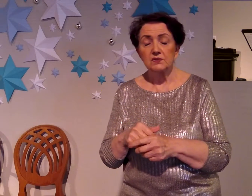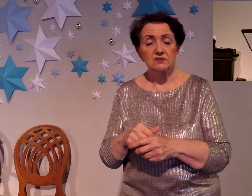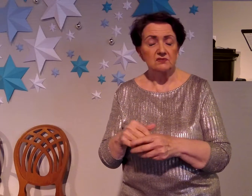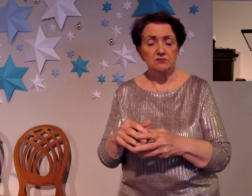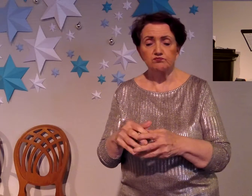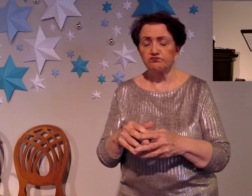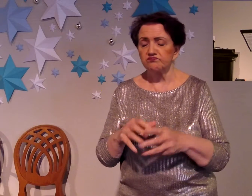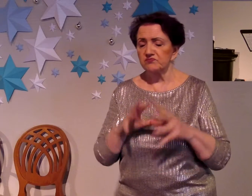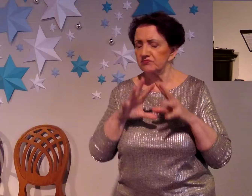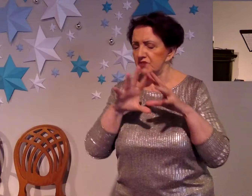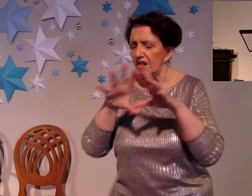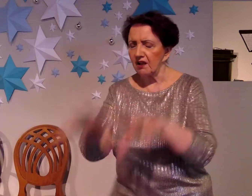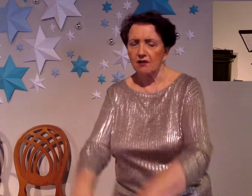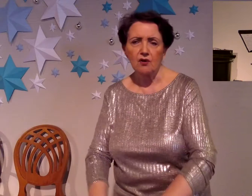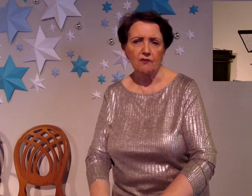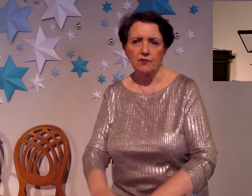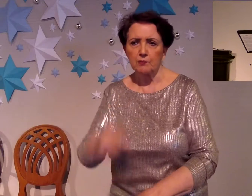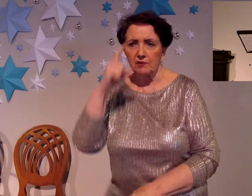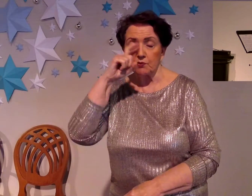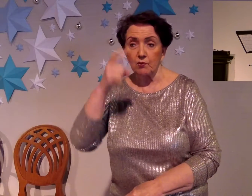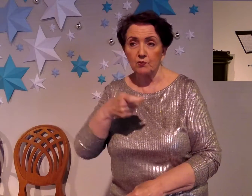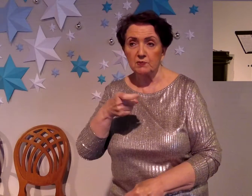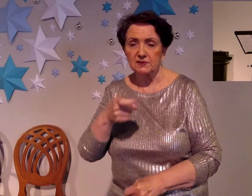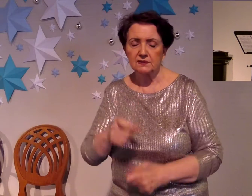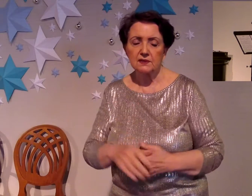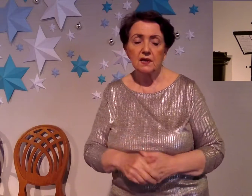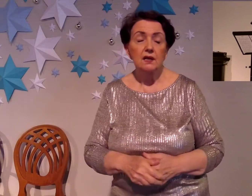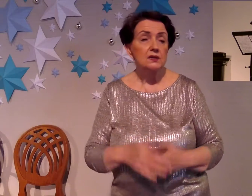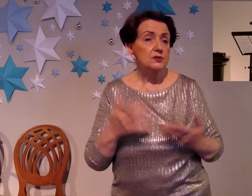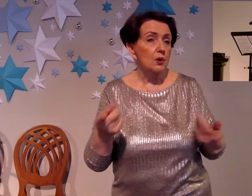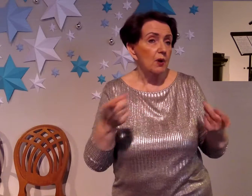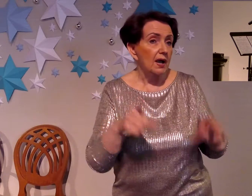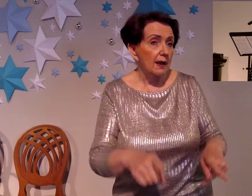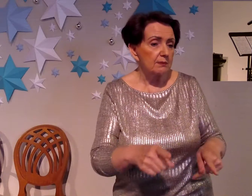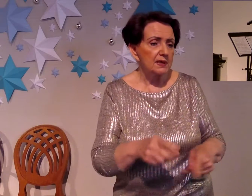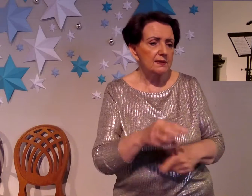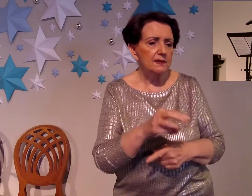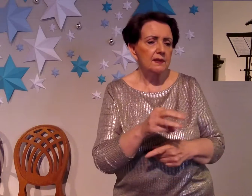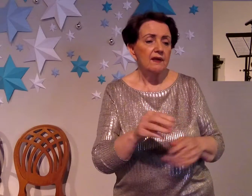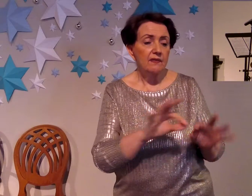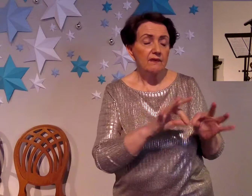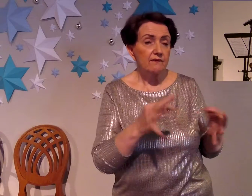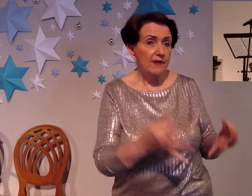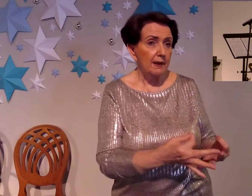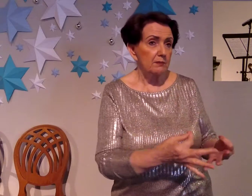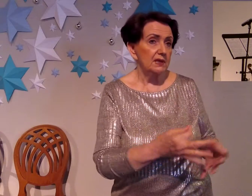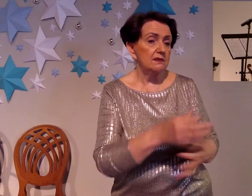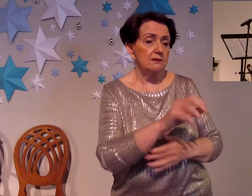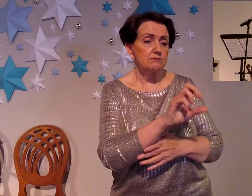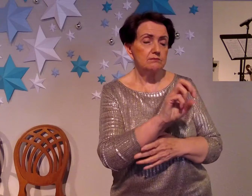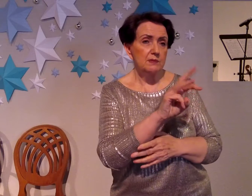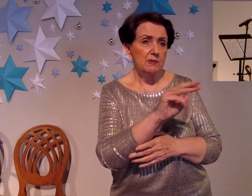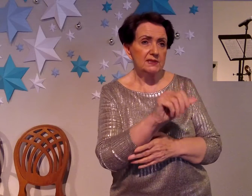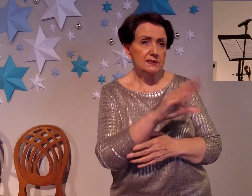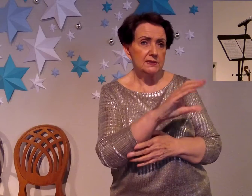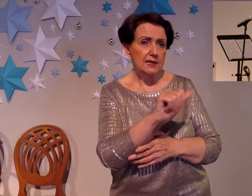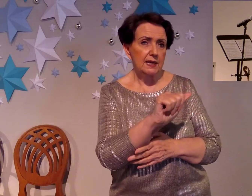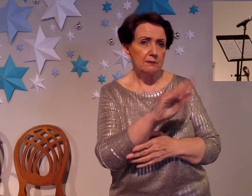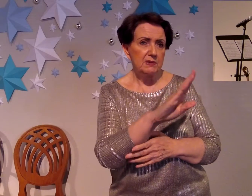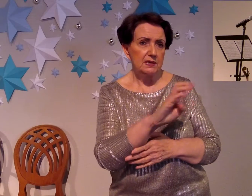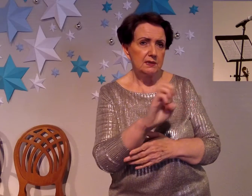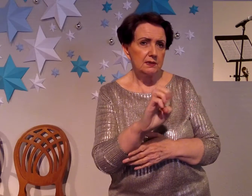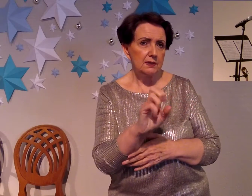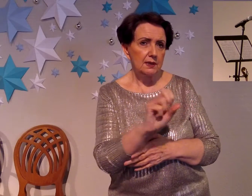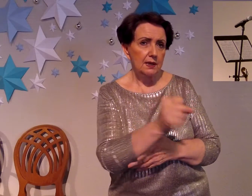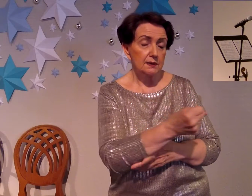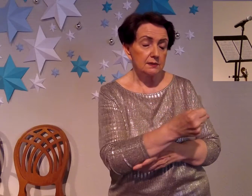overrun. And the Maccabees decided that was something that they were not okay with. They revolted, they had